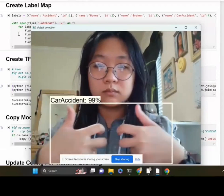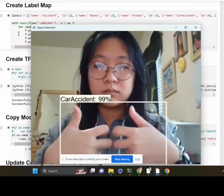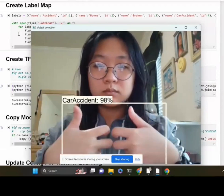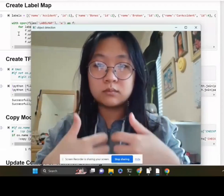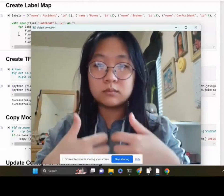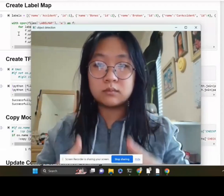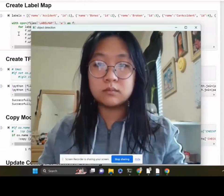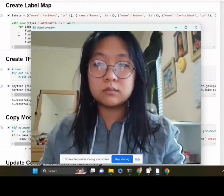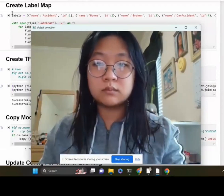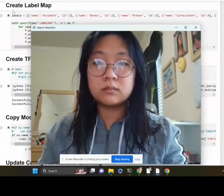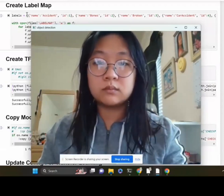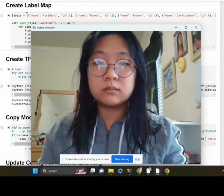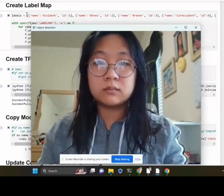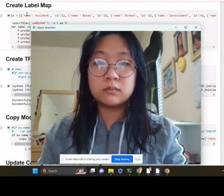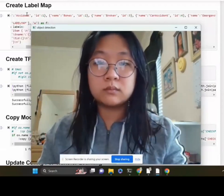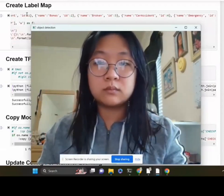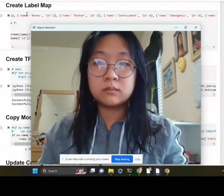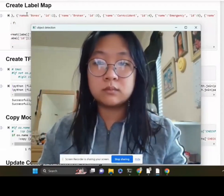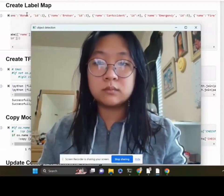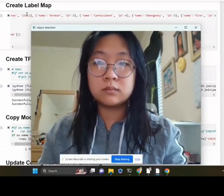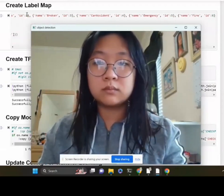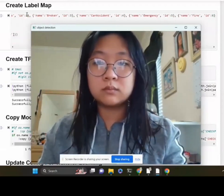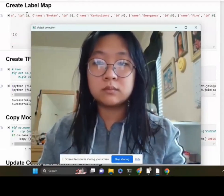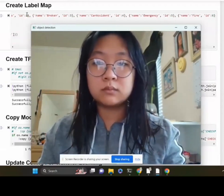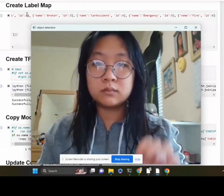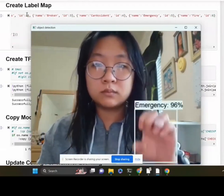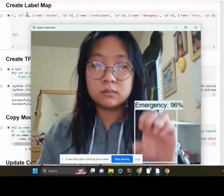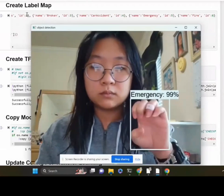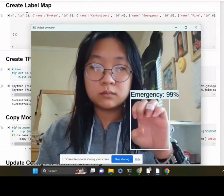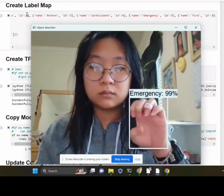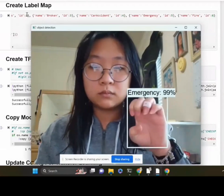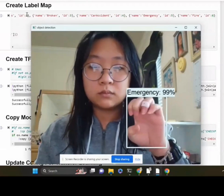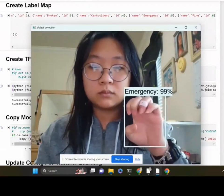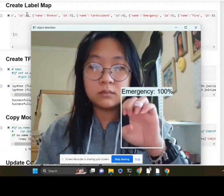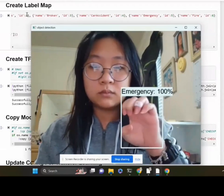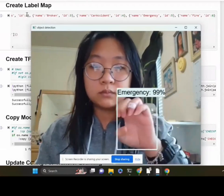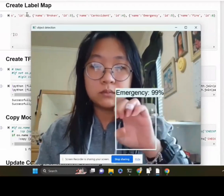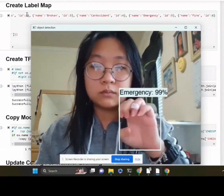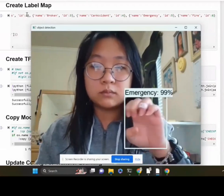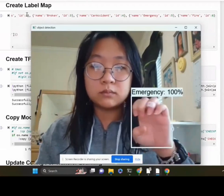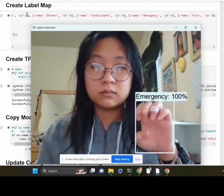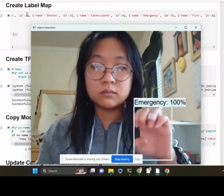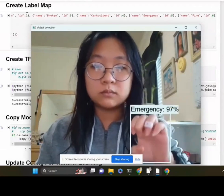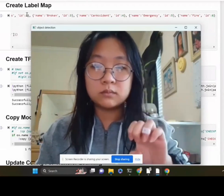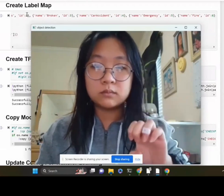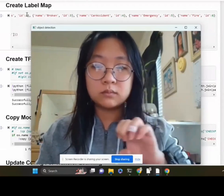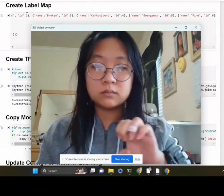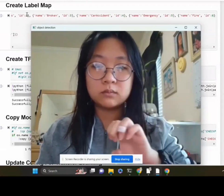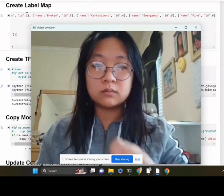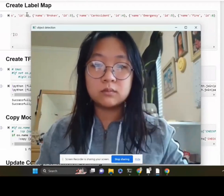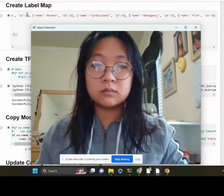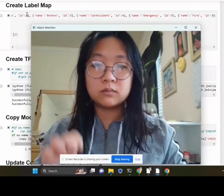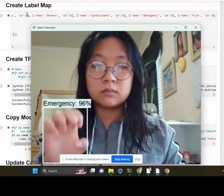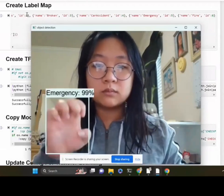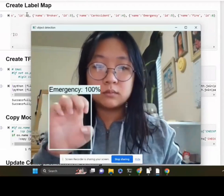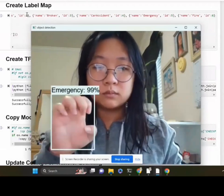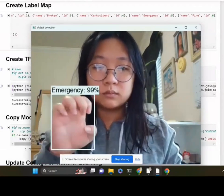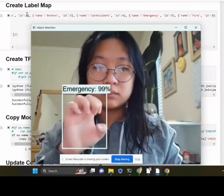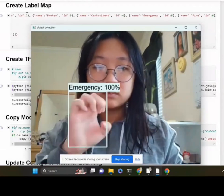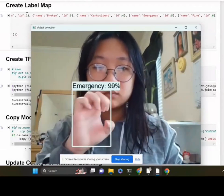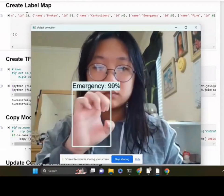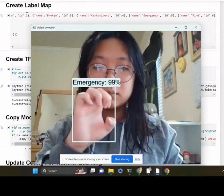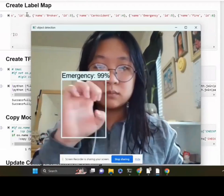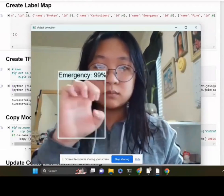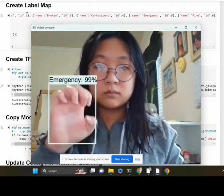necessary metadata such as bounding boxes of the poses on images that were then given to the machine learning model. TensorFlow, which is an open